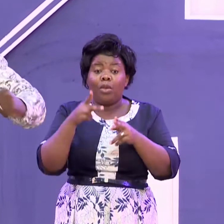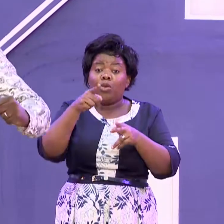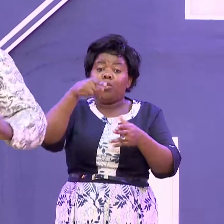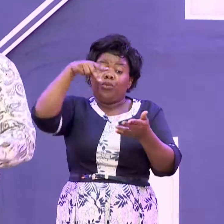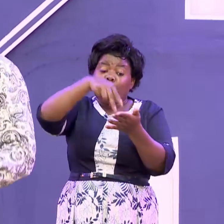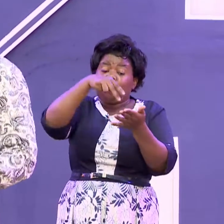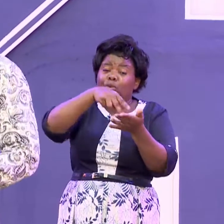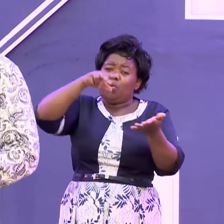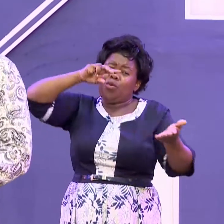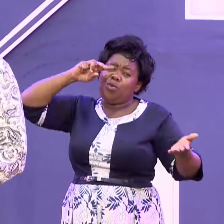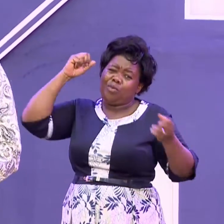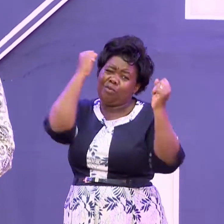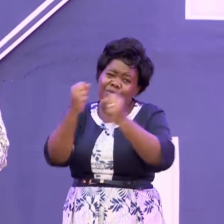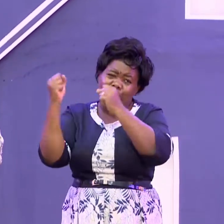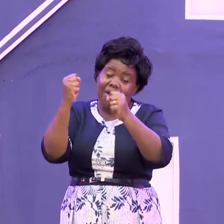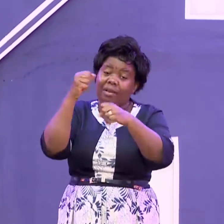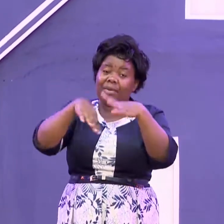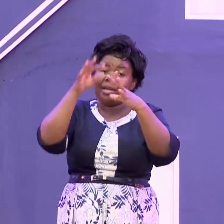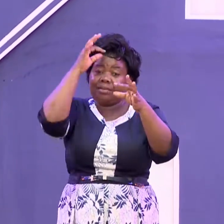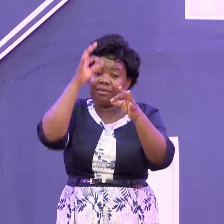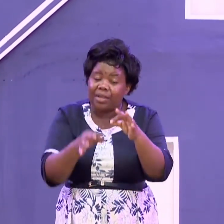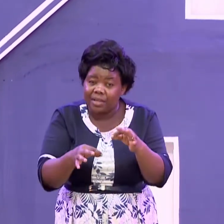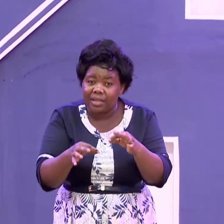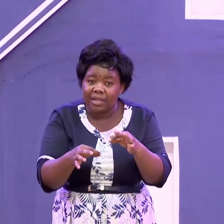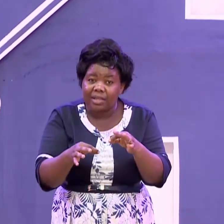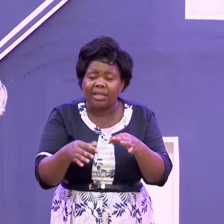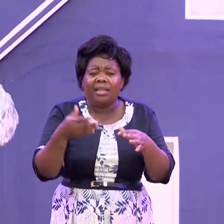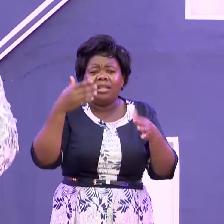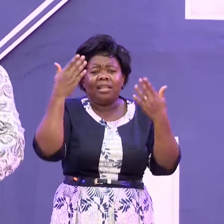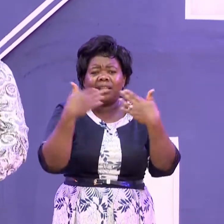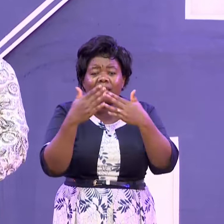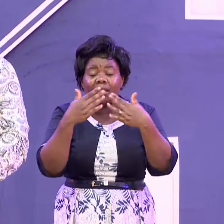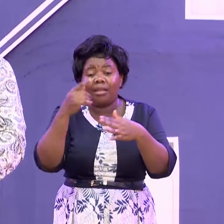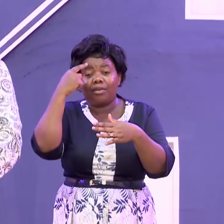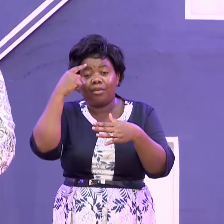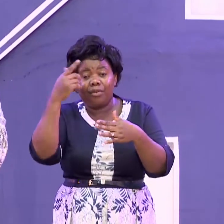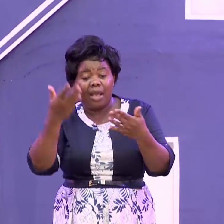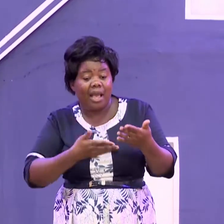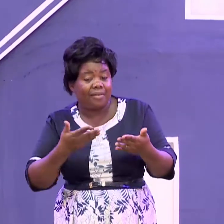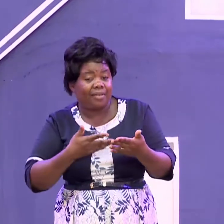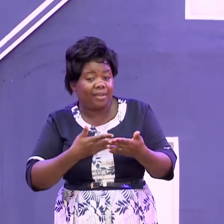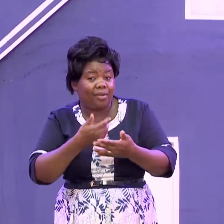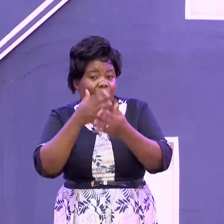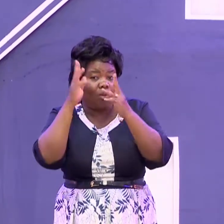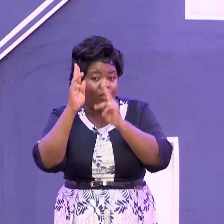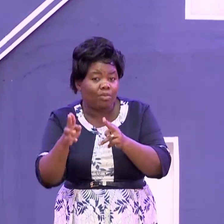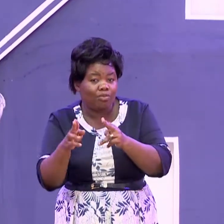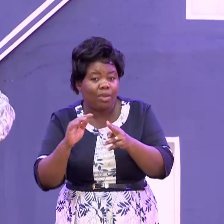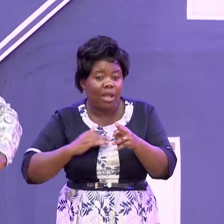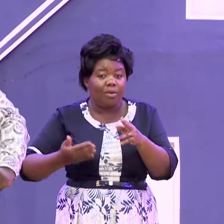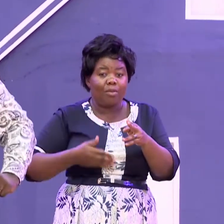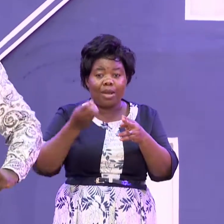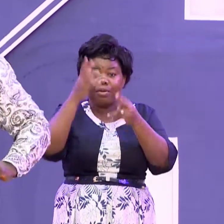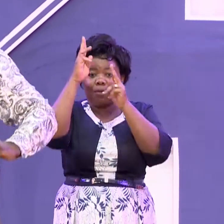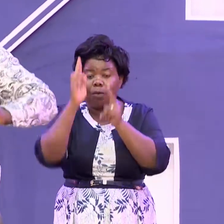in faith. Oyimiridde mu kukkiriza. Thank you for being a man of hope. Webale kubeera omusajja asuubira. A woman of hope.